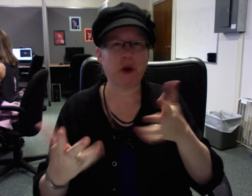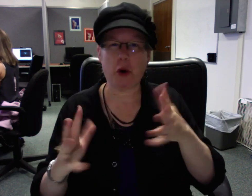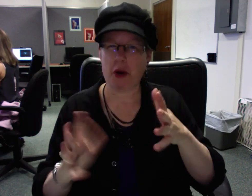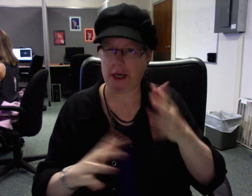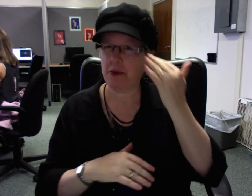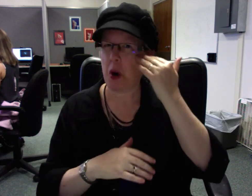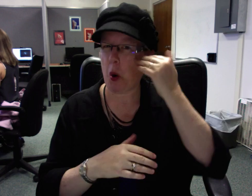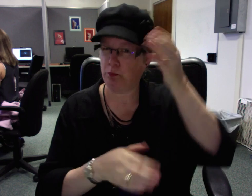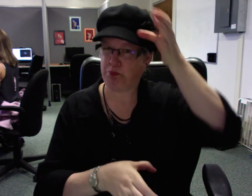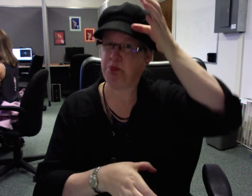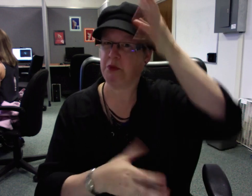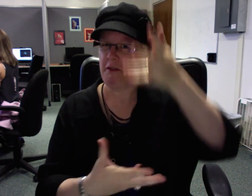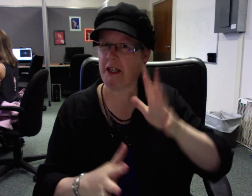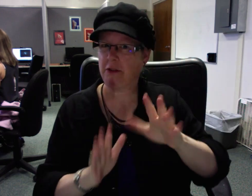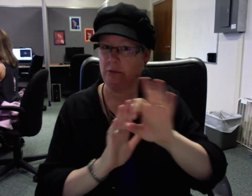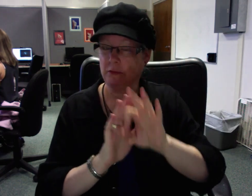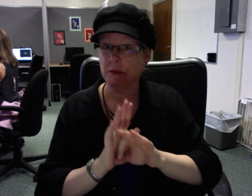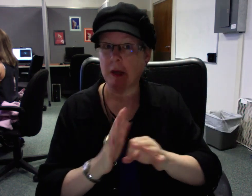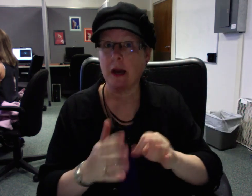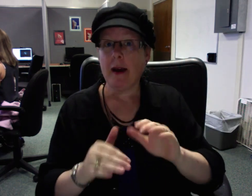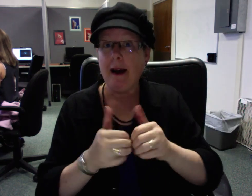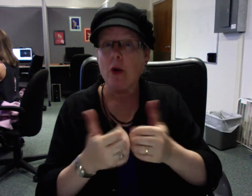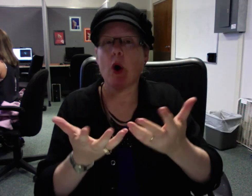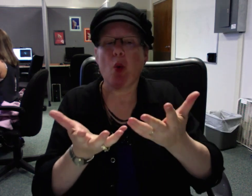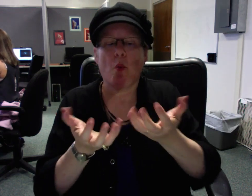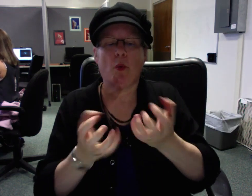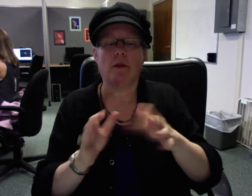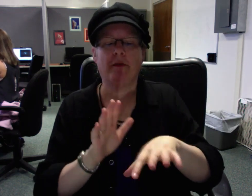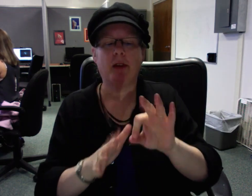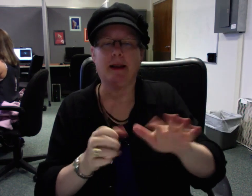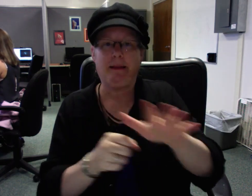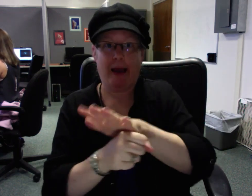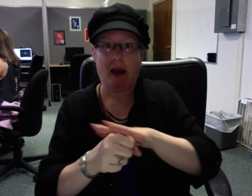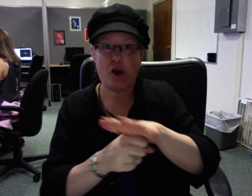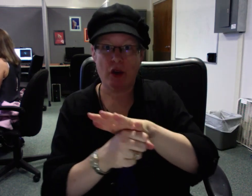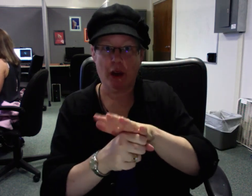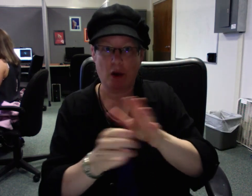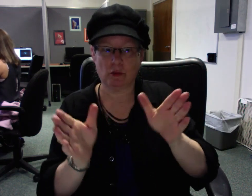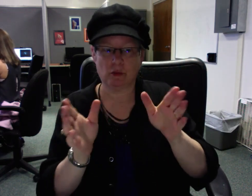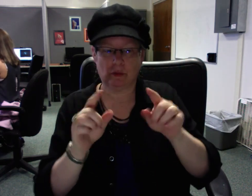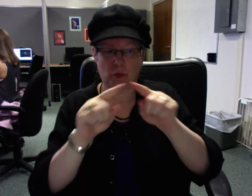which is the one to find the area of a rectangle or a square.